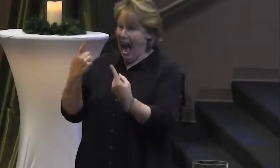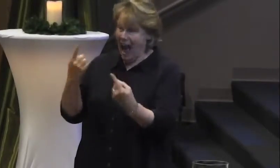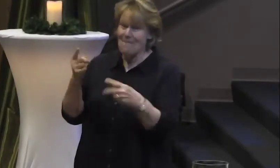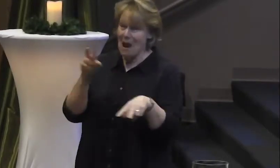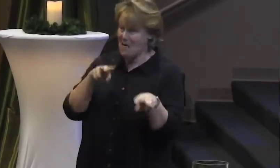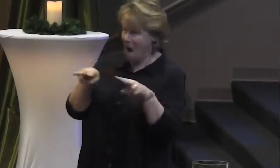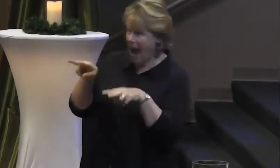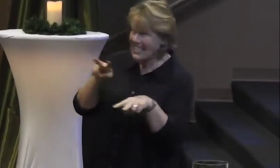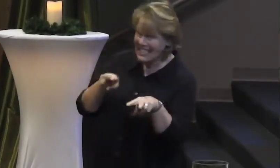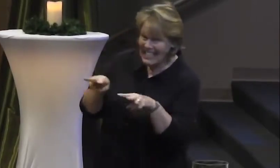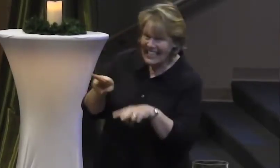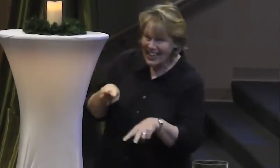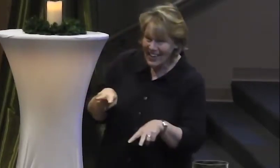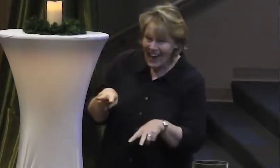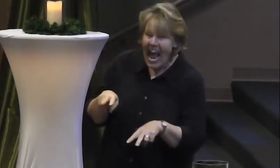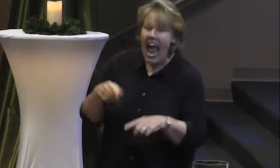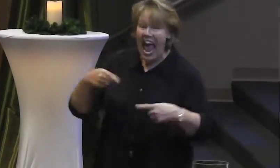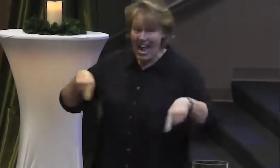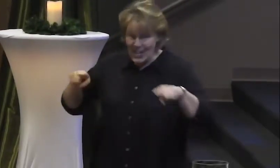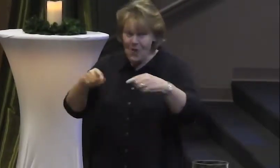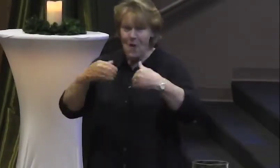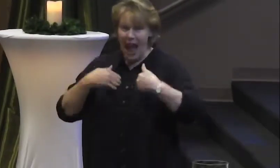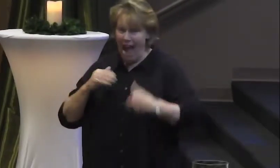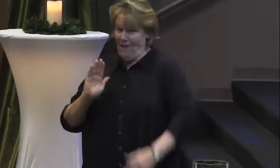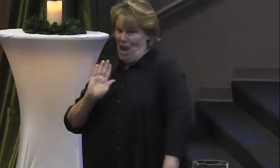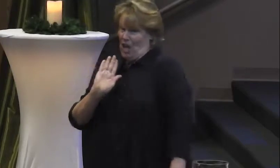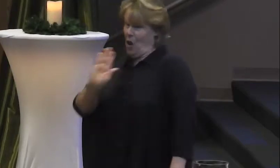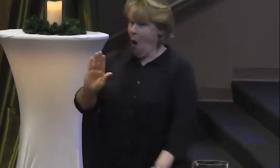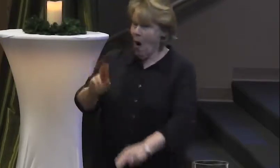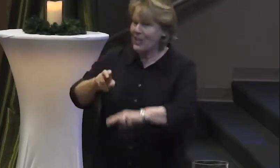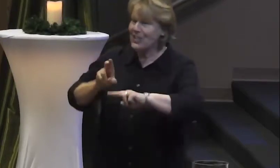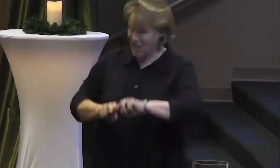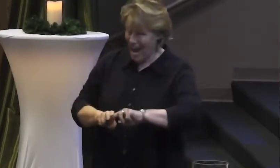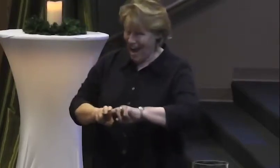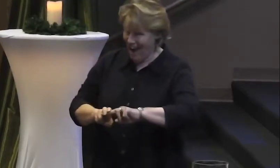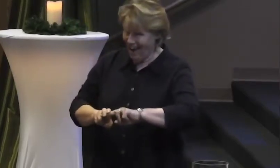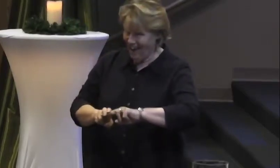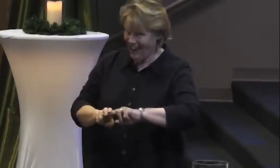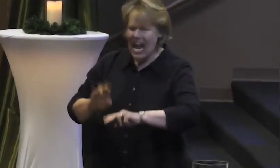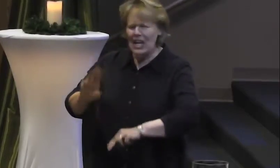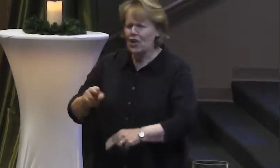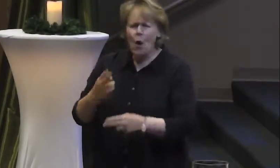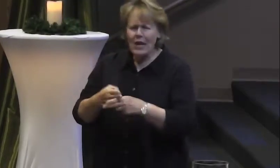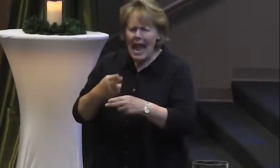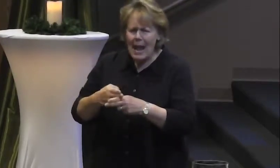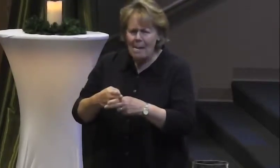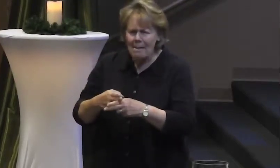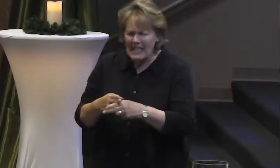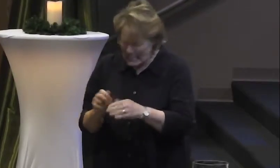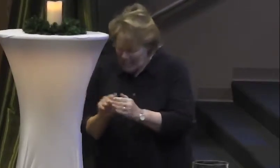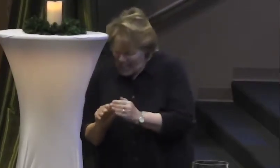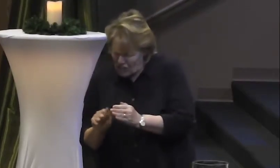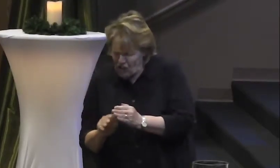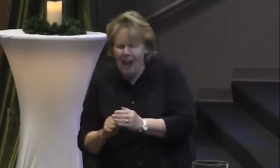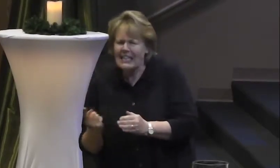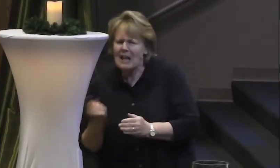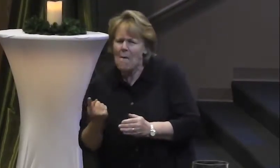you, you've got your chair. Your name's on it somewhere. You got the tickets to prove. I don't